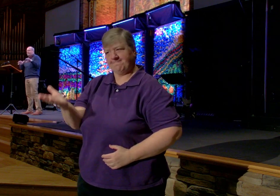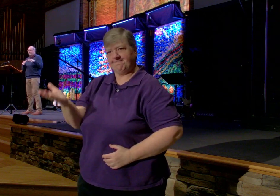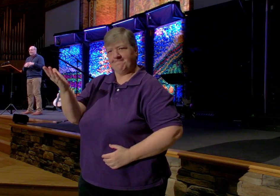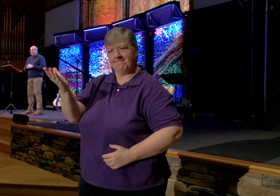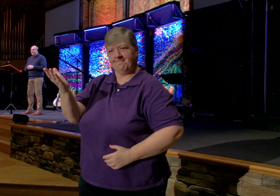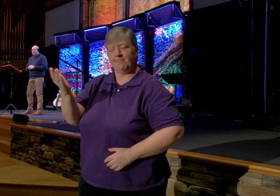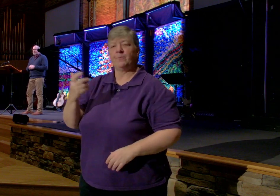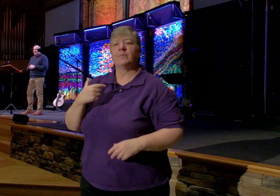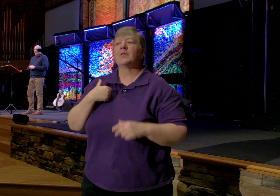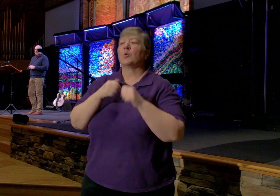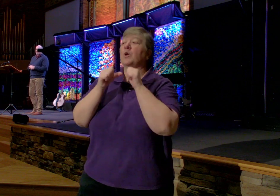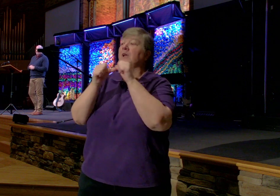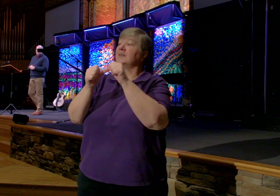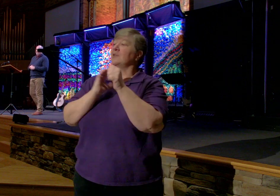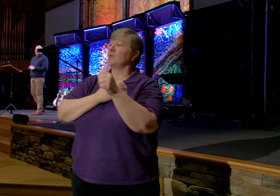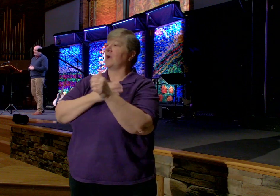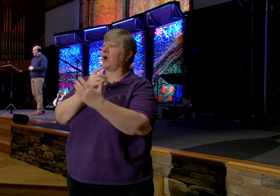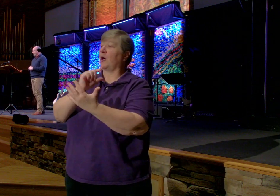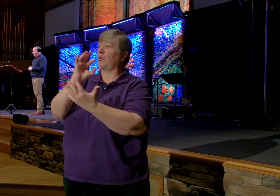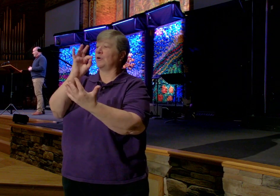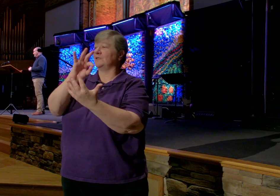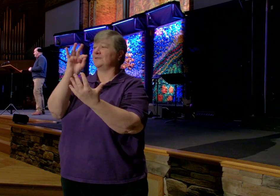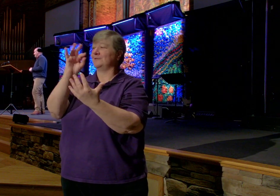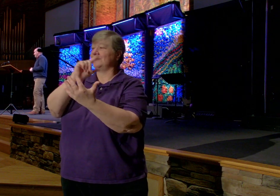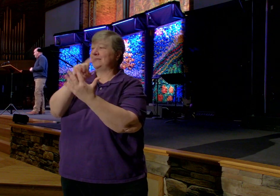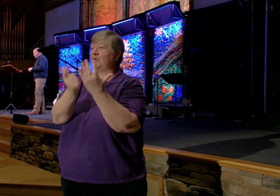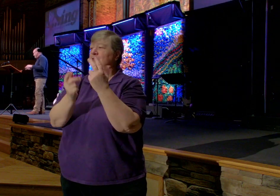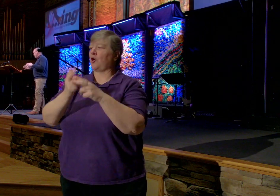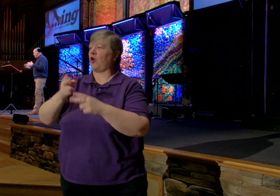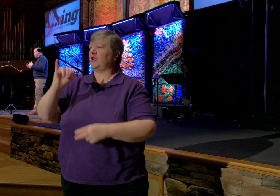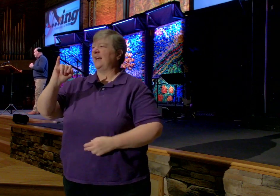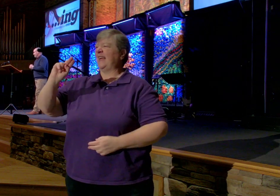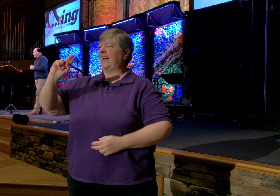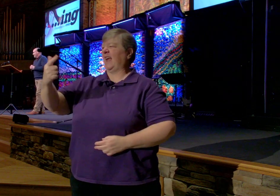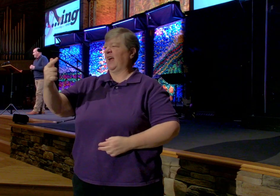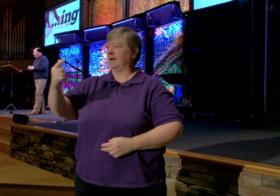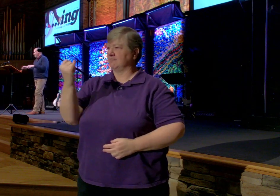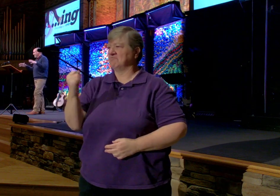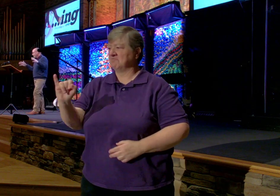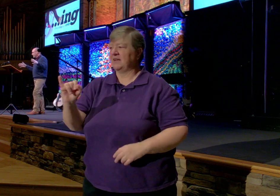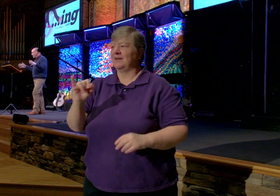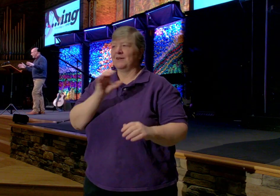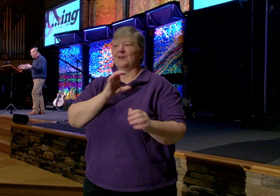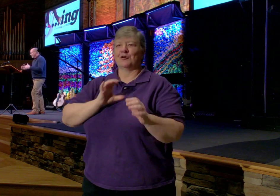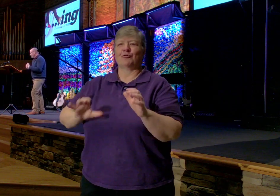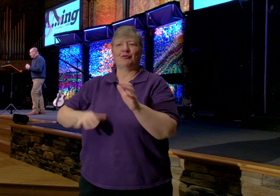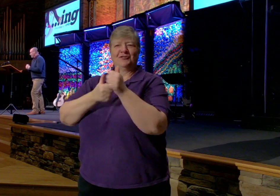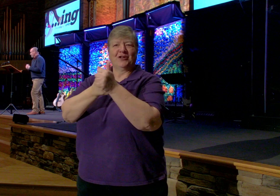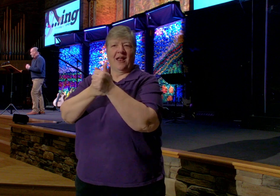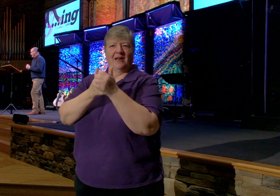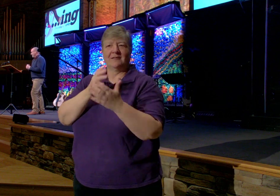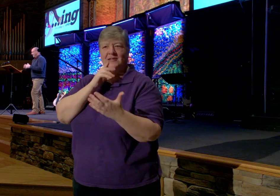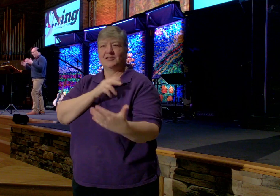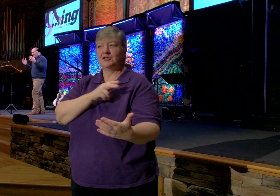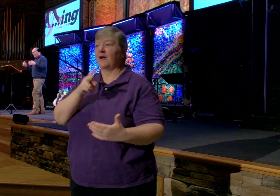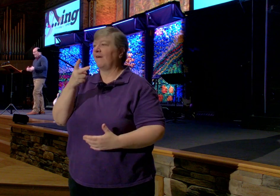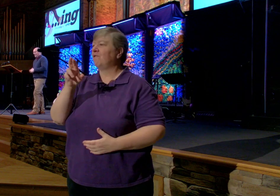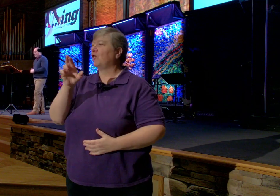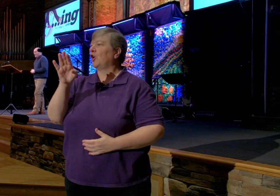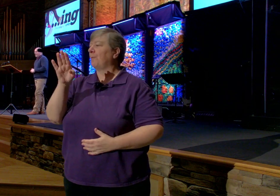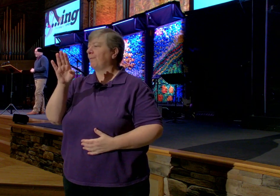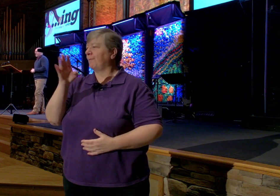We're continuing in our series called Christianity is a verb. And today we're talking